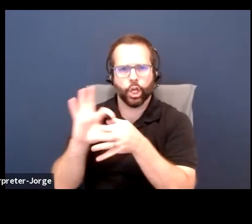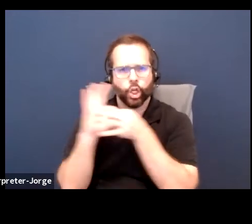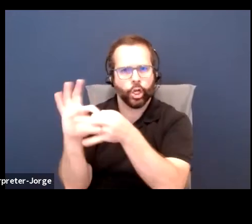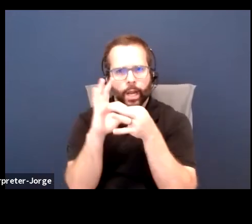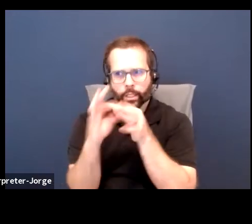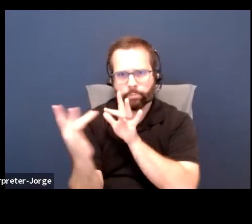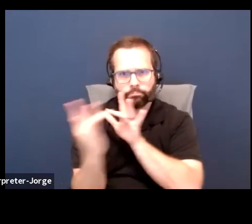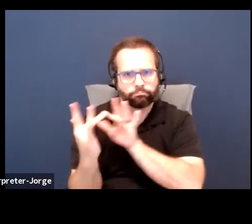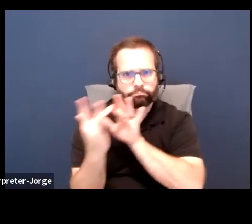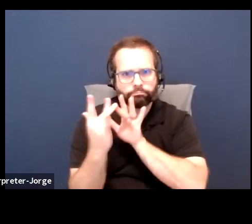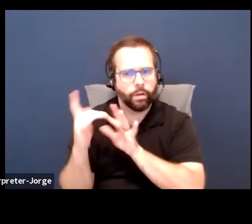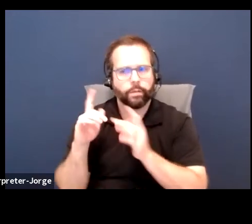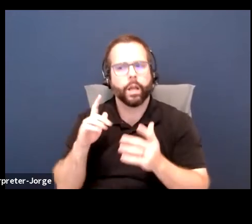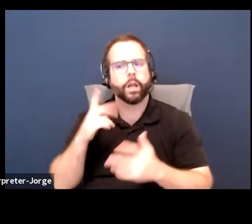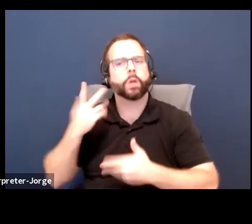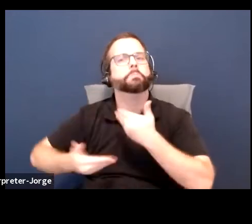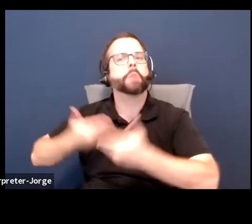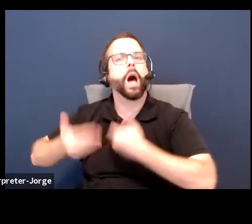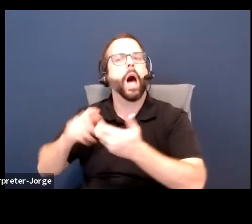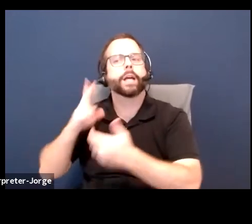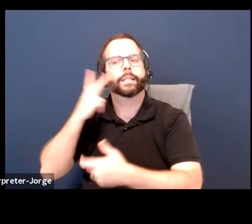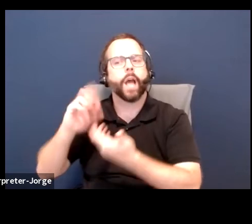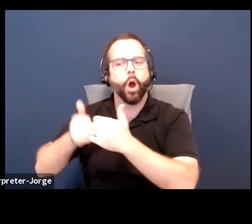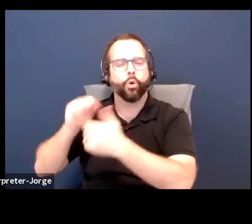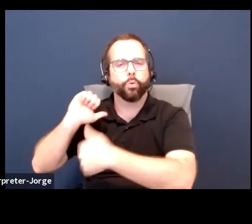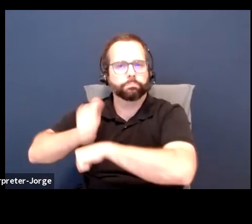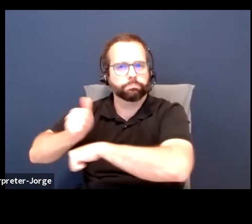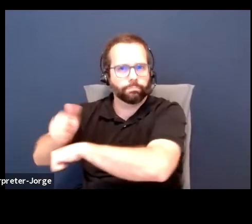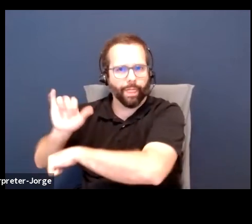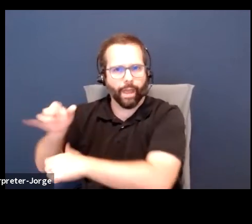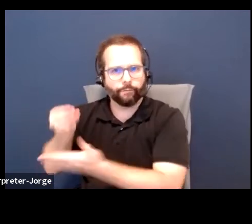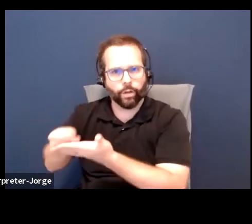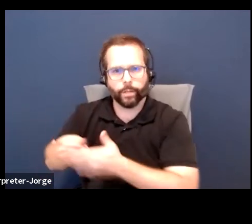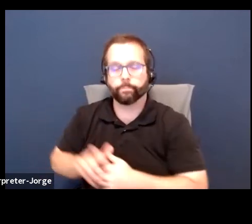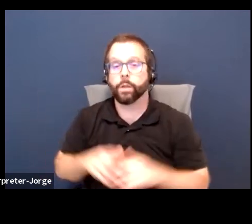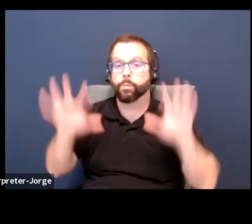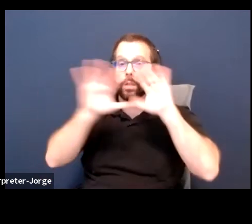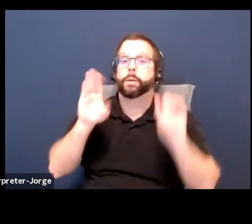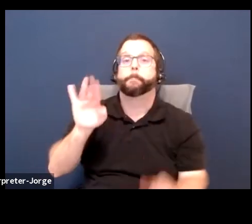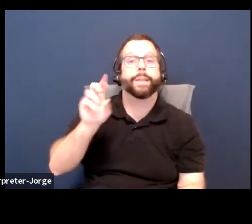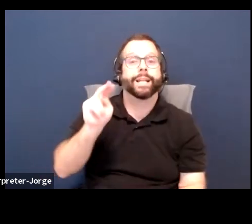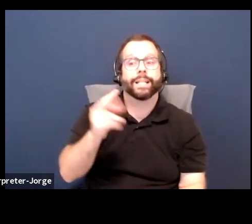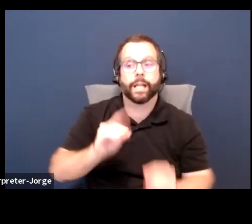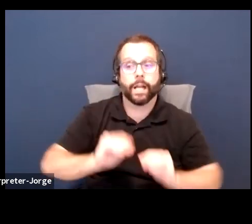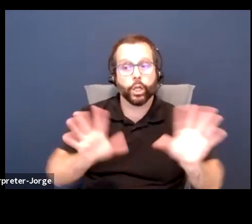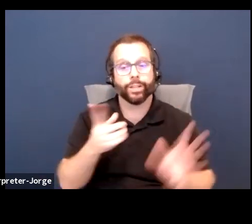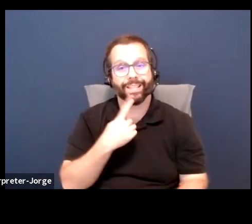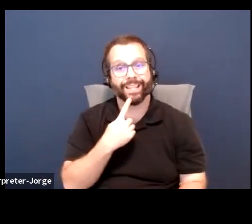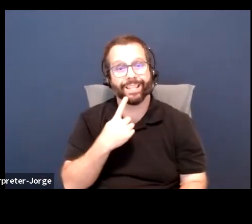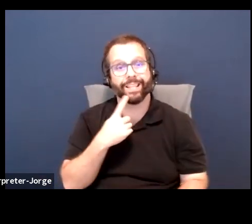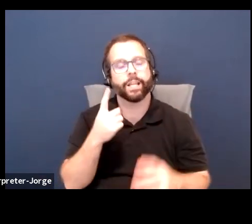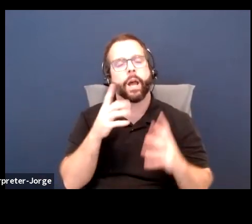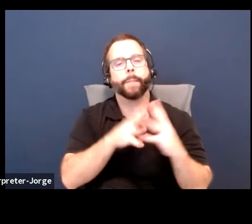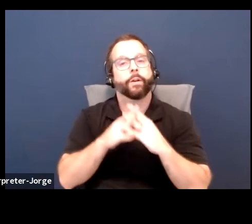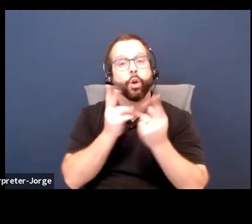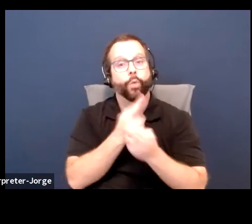implemented. President Biden has been very clear that the funding in the American Rescue Plan was just a